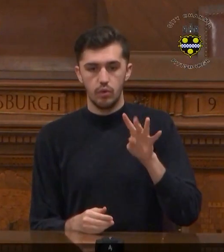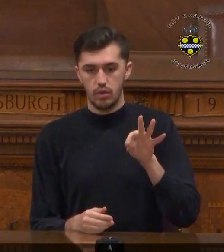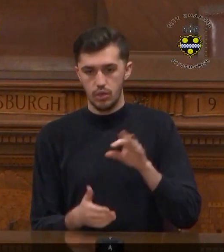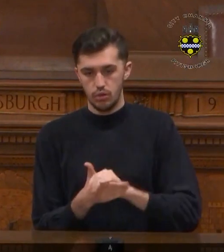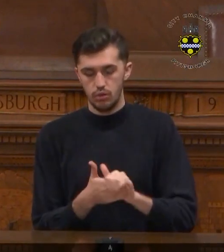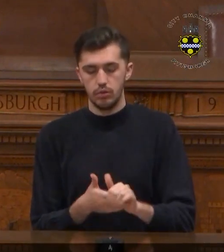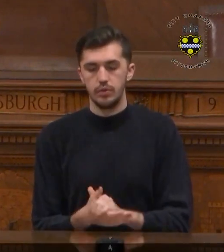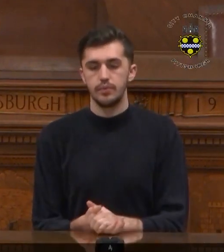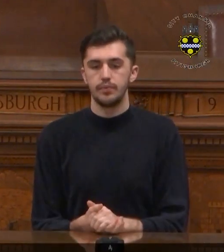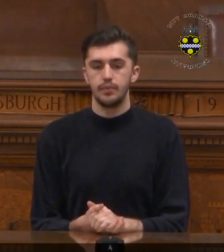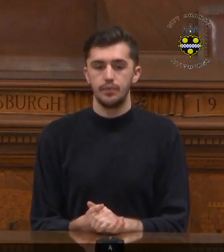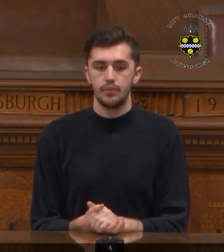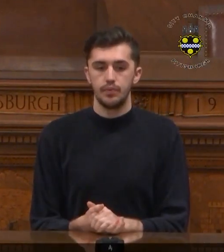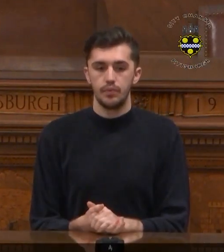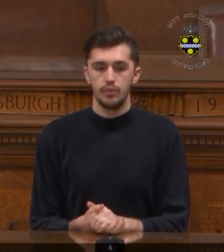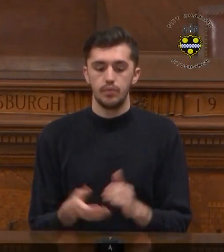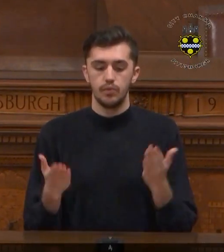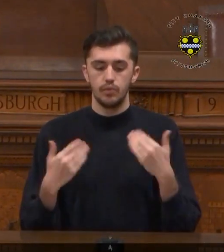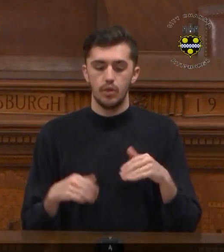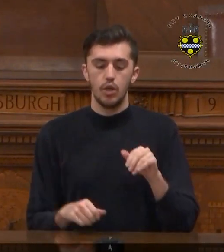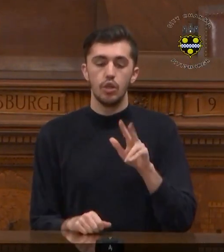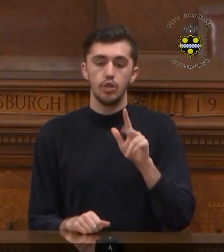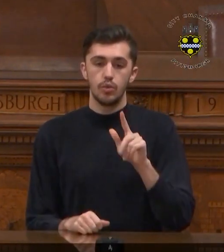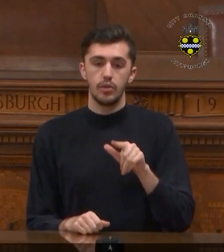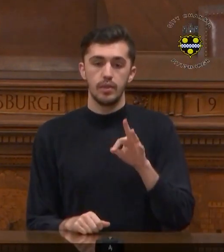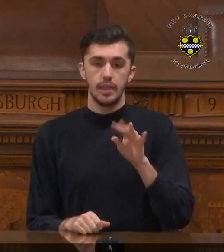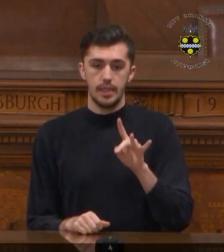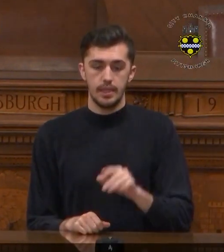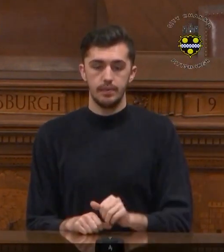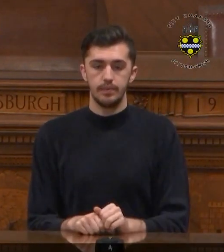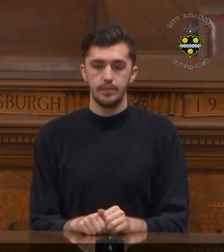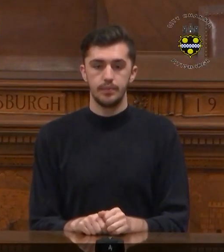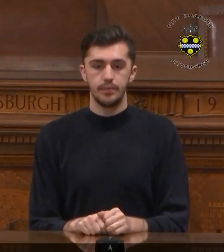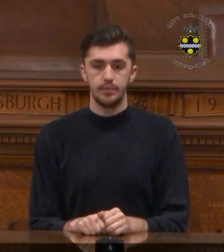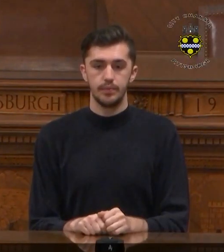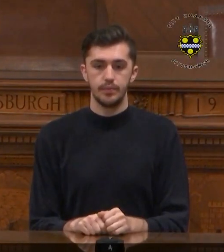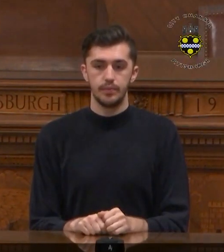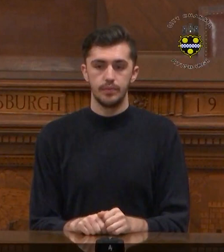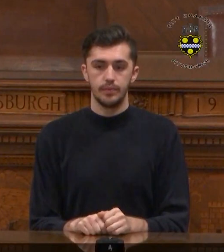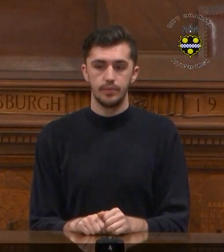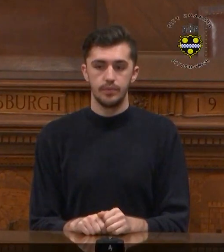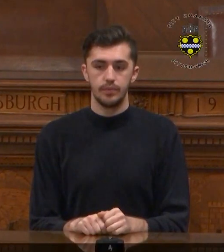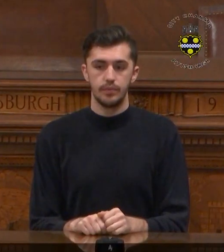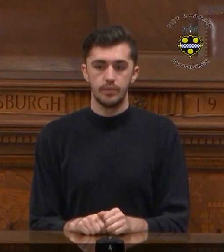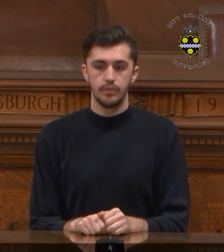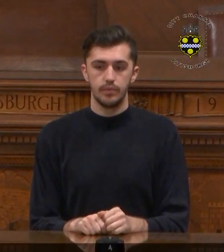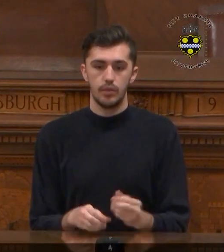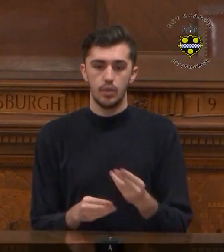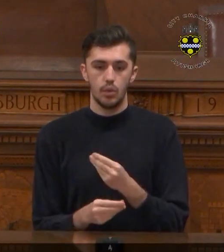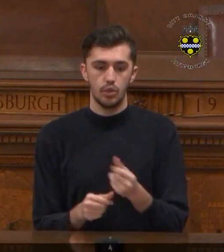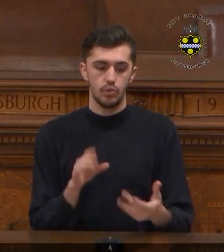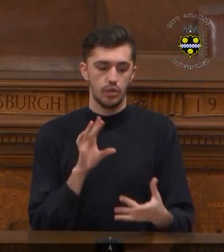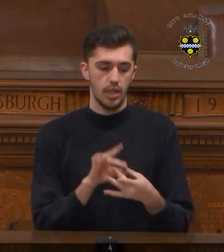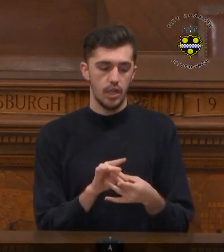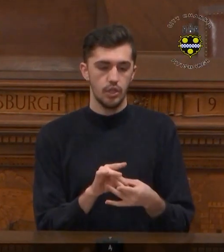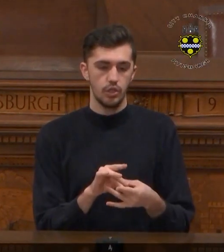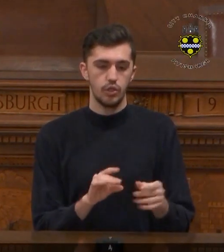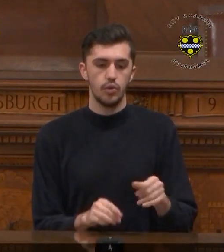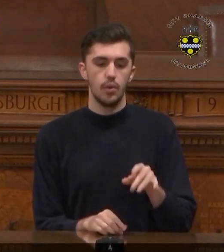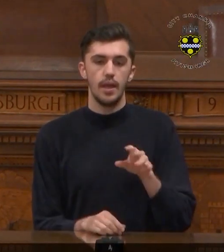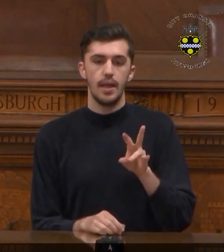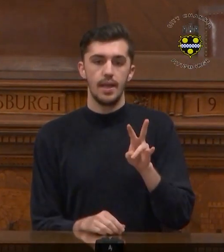$741,249. Bill 2398, resolution further amending Resolution Number 863